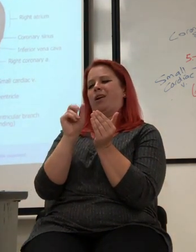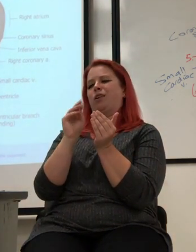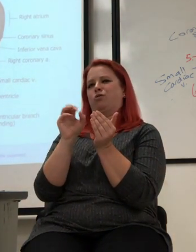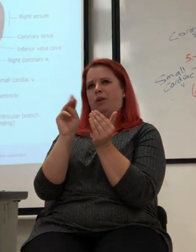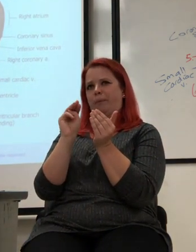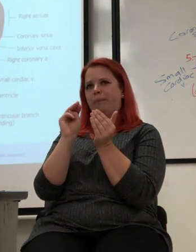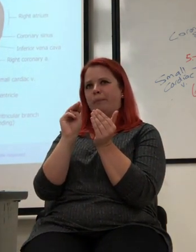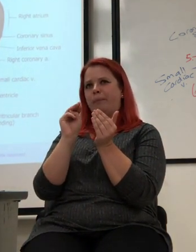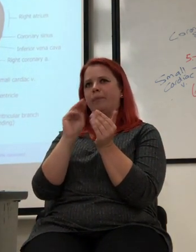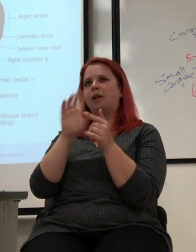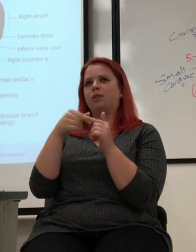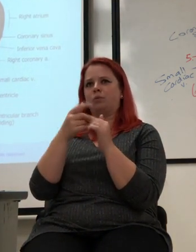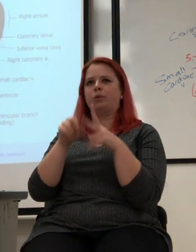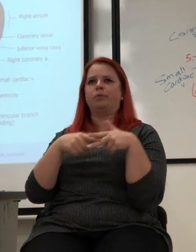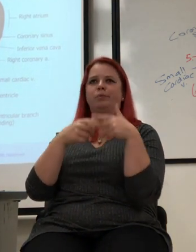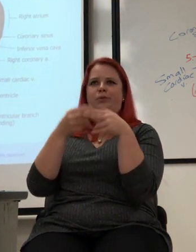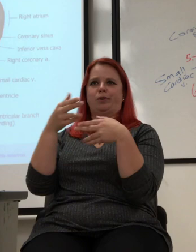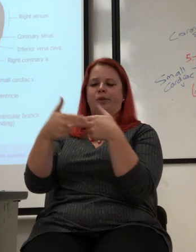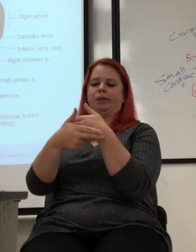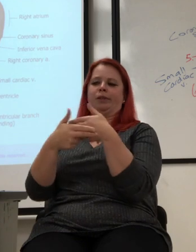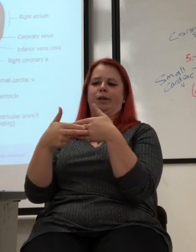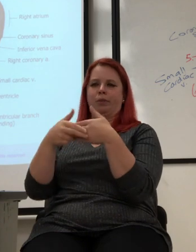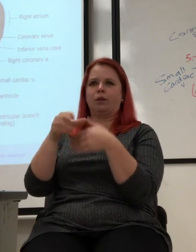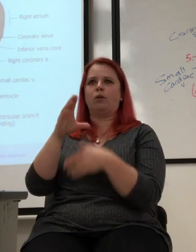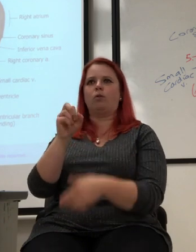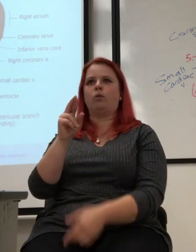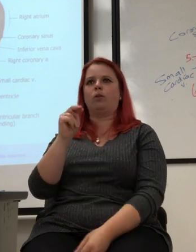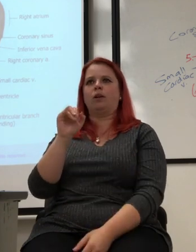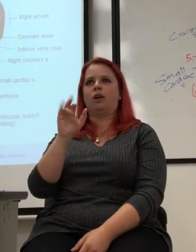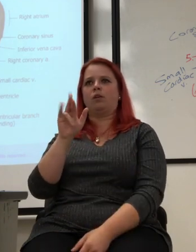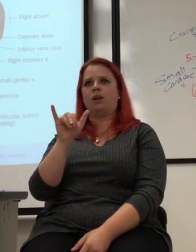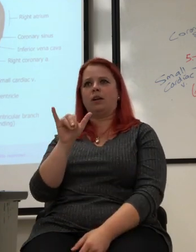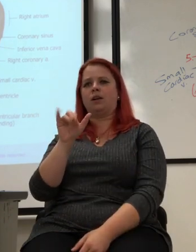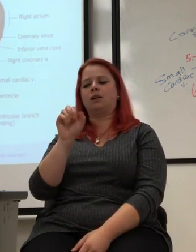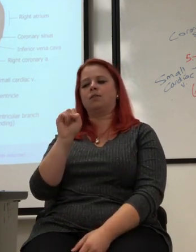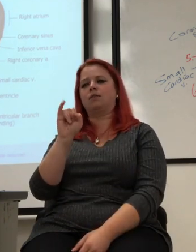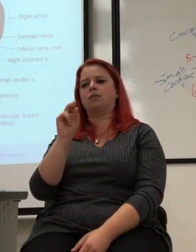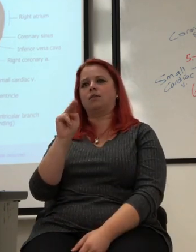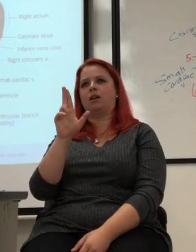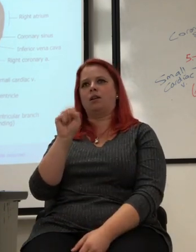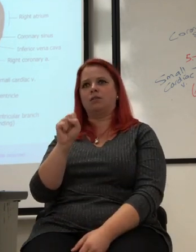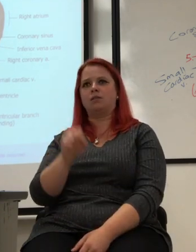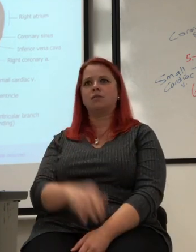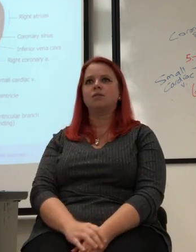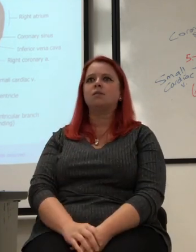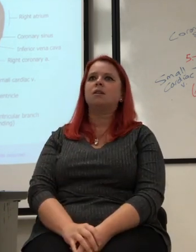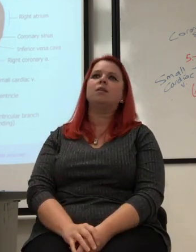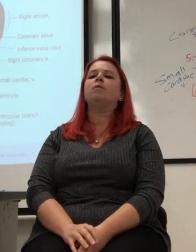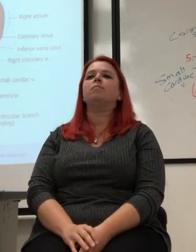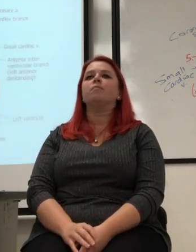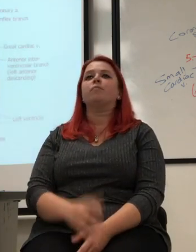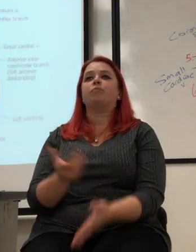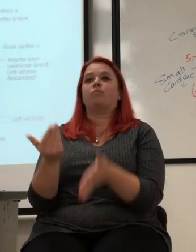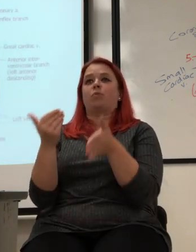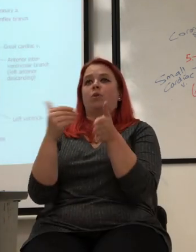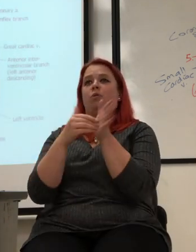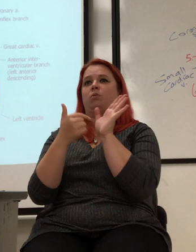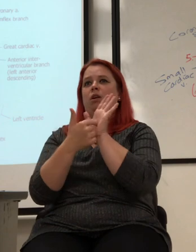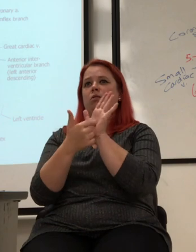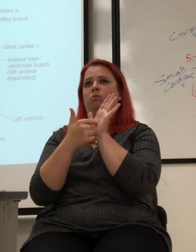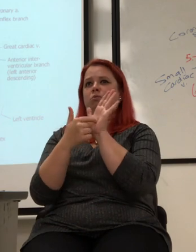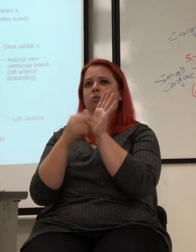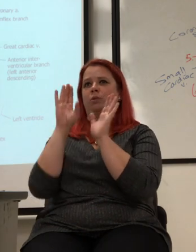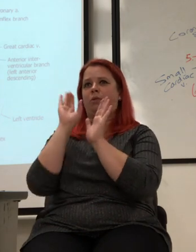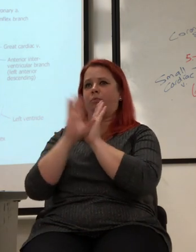that's when you start to call it the coronary sinus. Okay, so once again, to point out to the